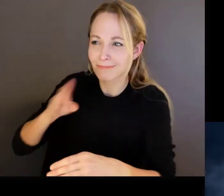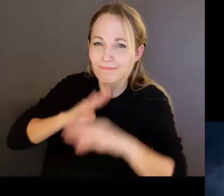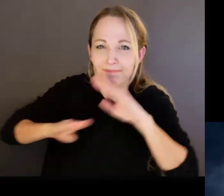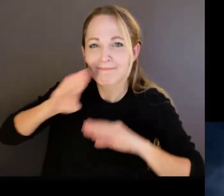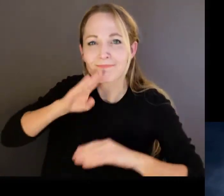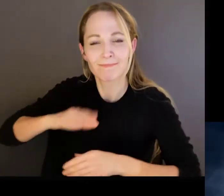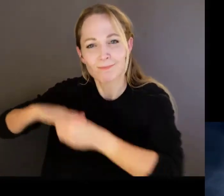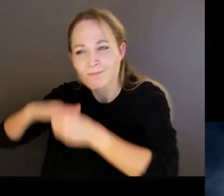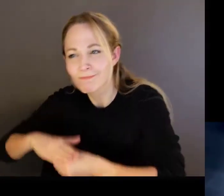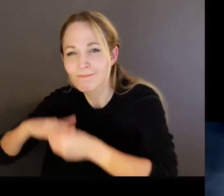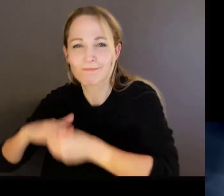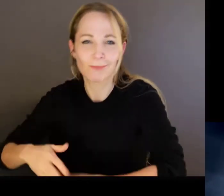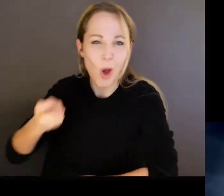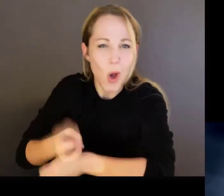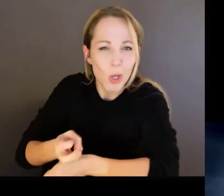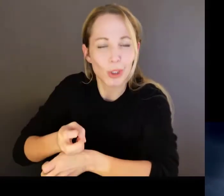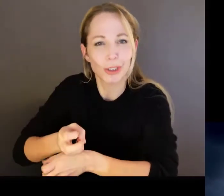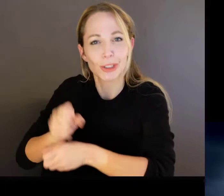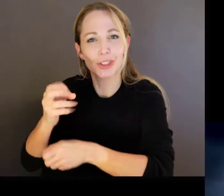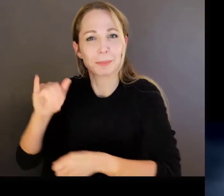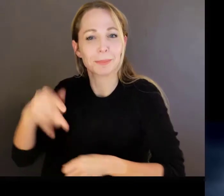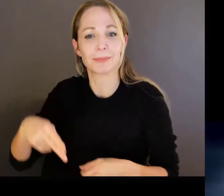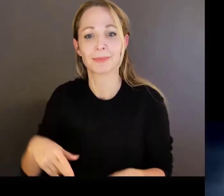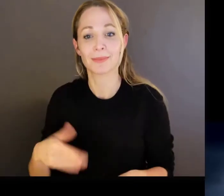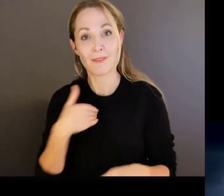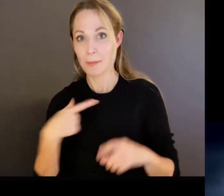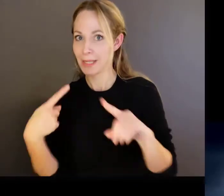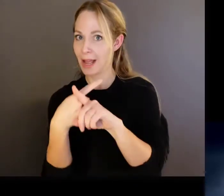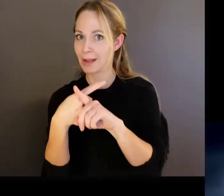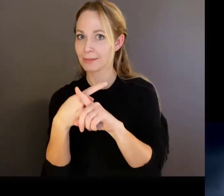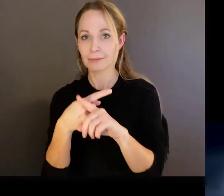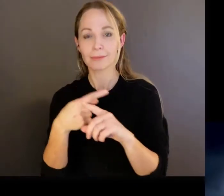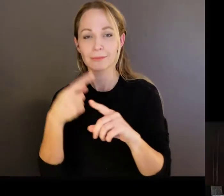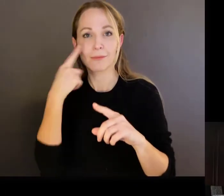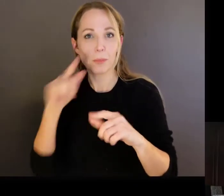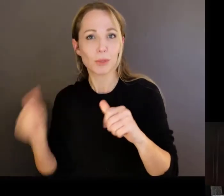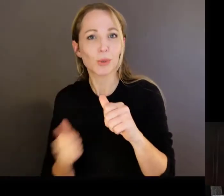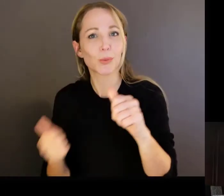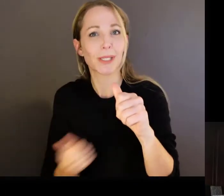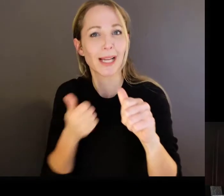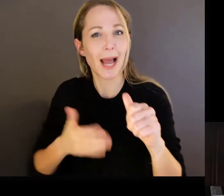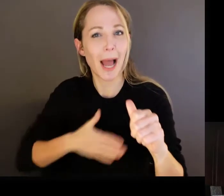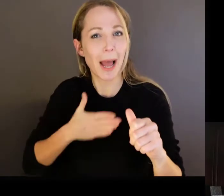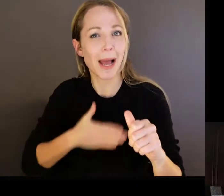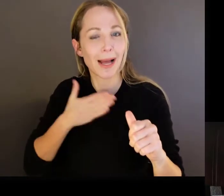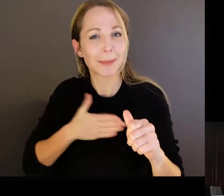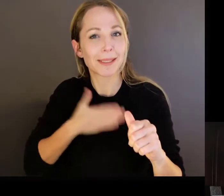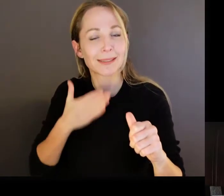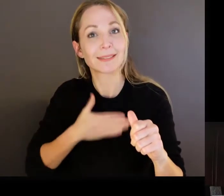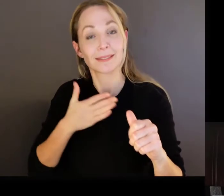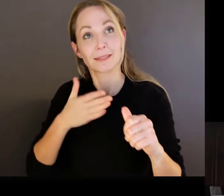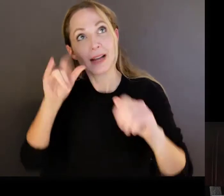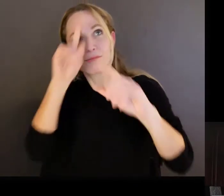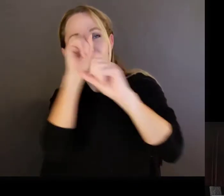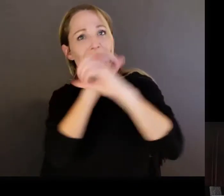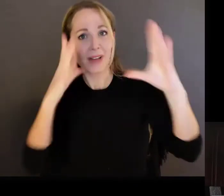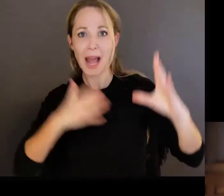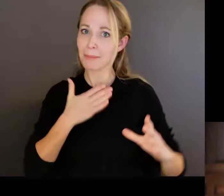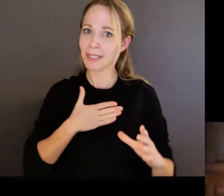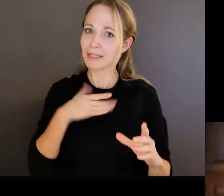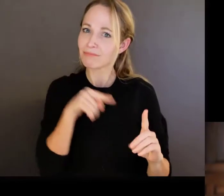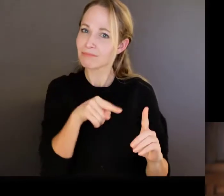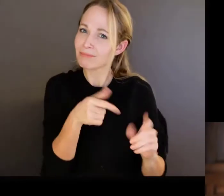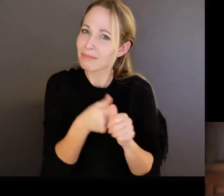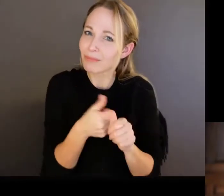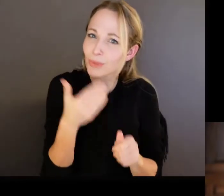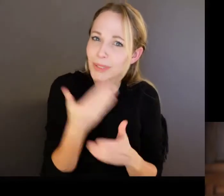Now, there is a paradox when it comes to pursuing happiness. On the one hand, we know that happiness is a good thing,